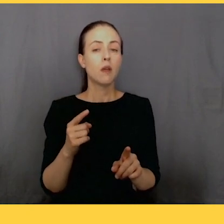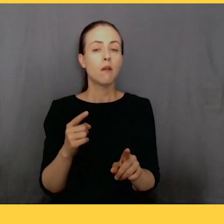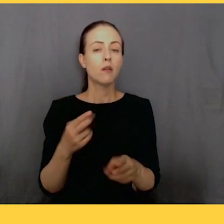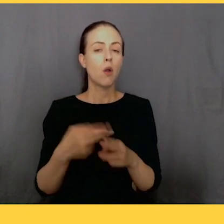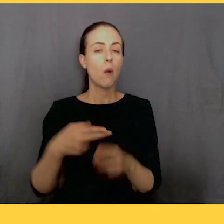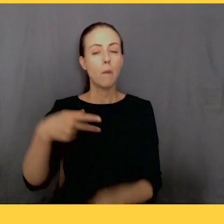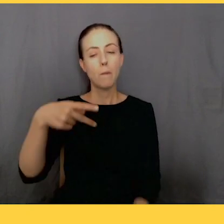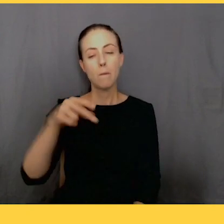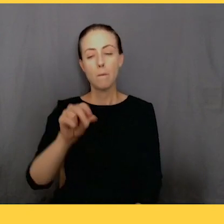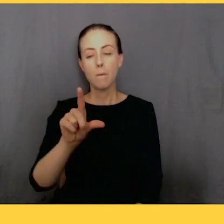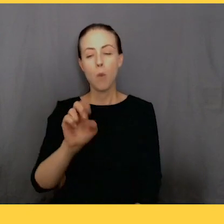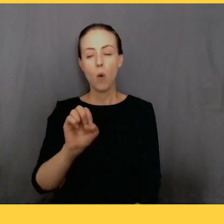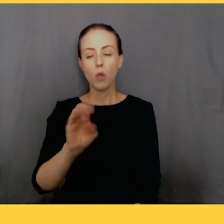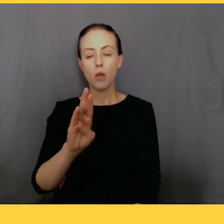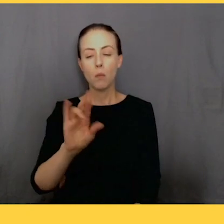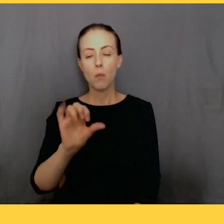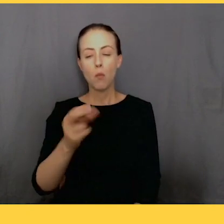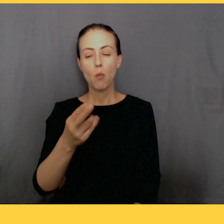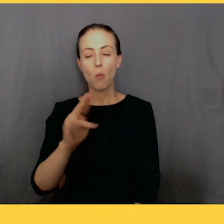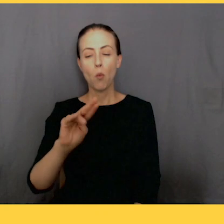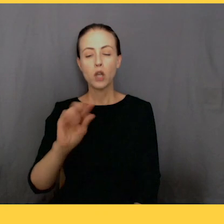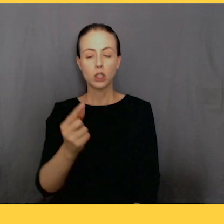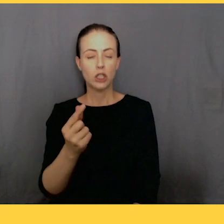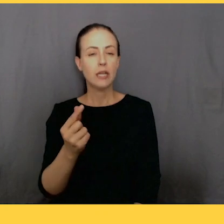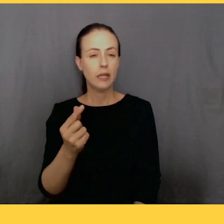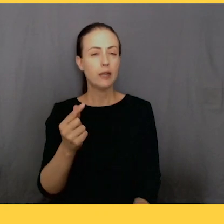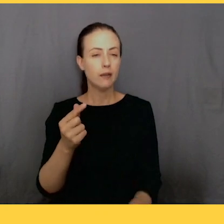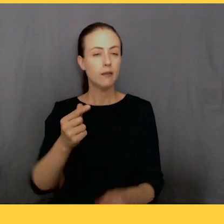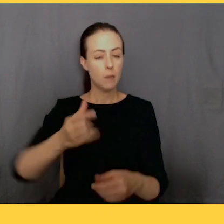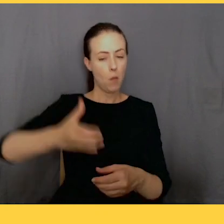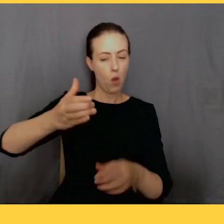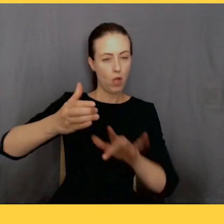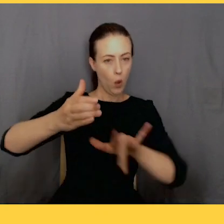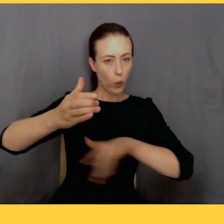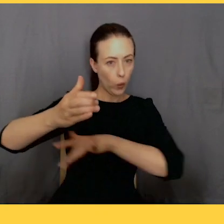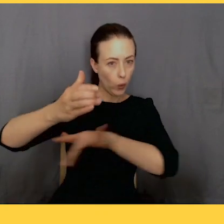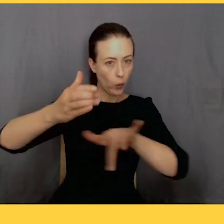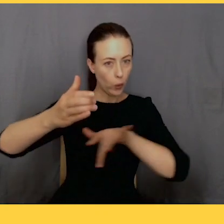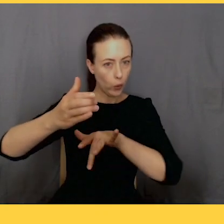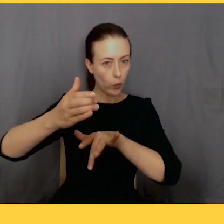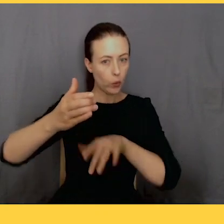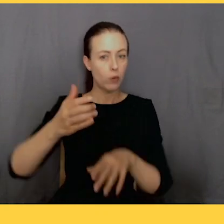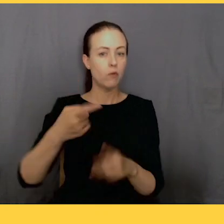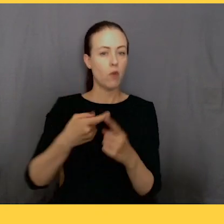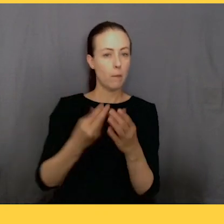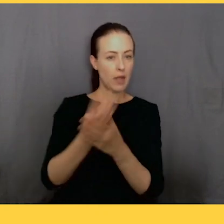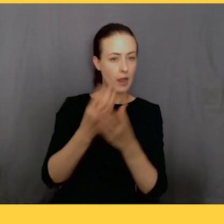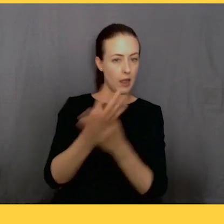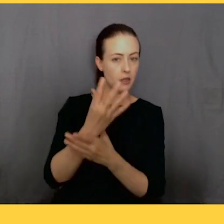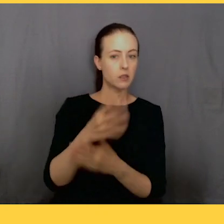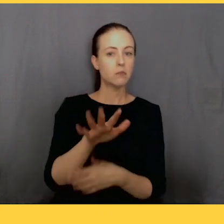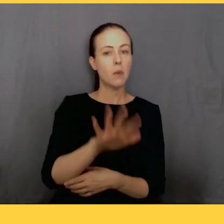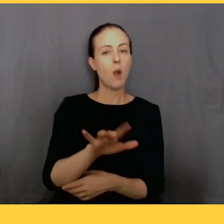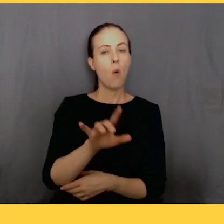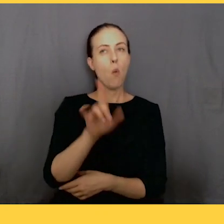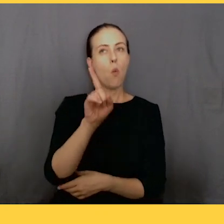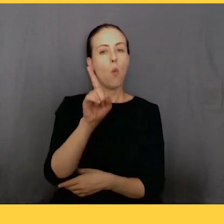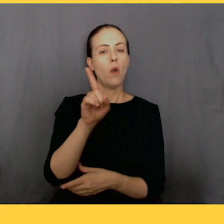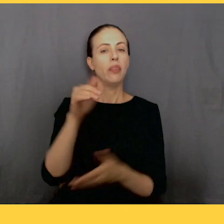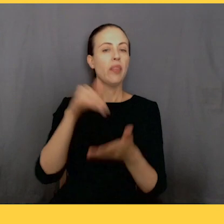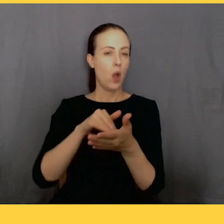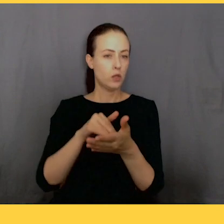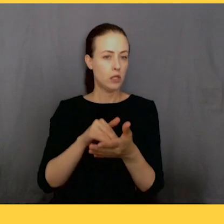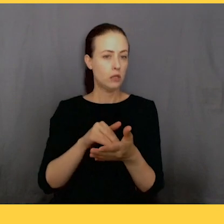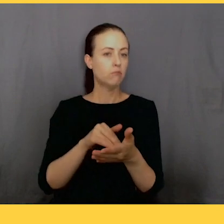currently in progress. And there's still roughly in the range of 1,000 pole that remains